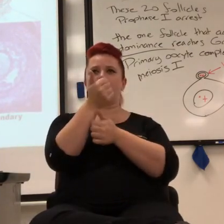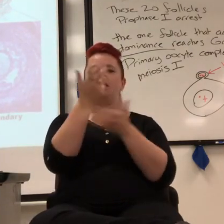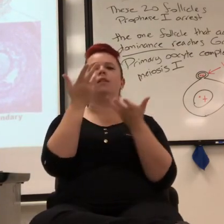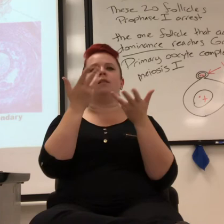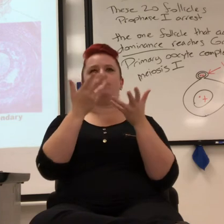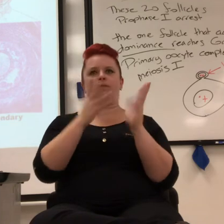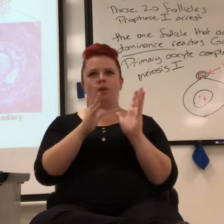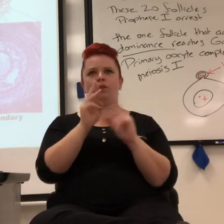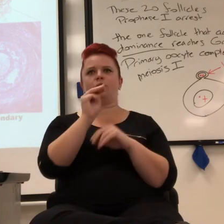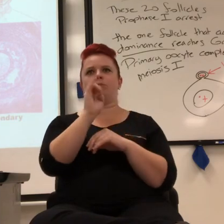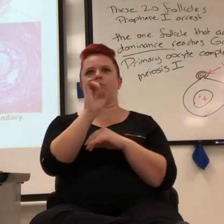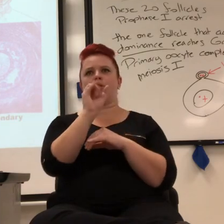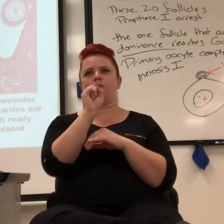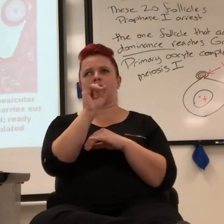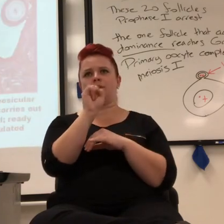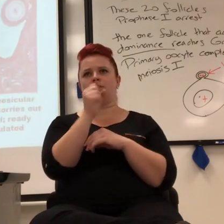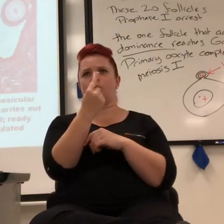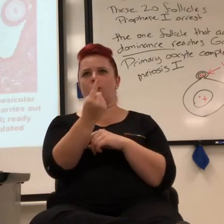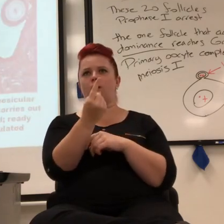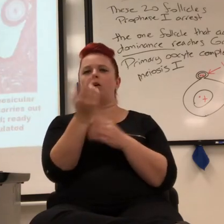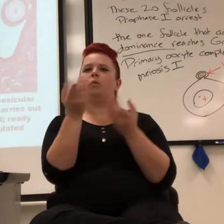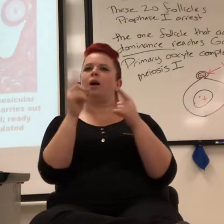What comes after meiosis one?